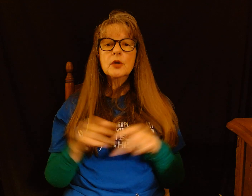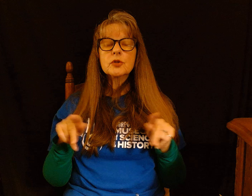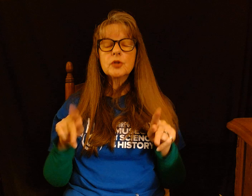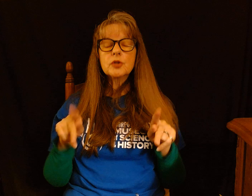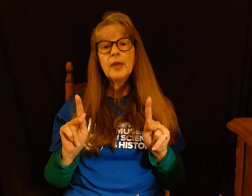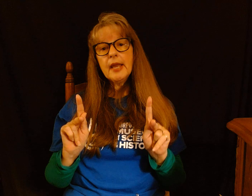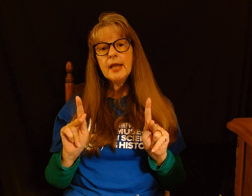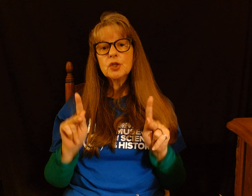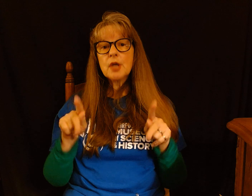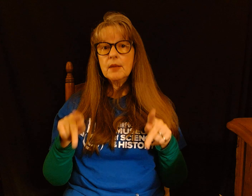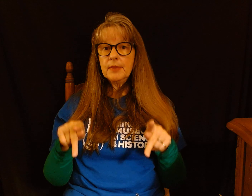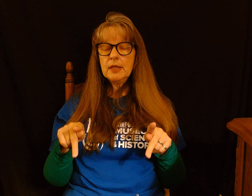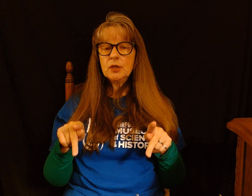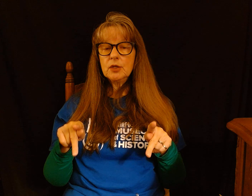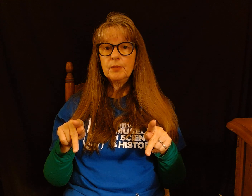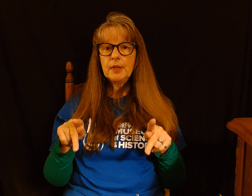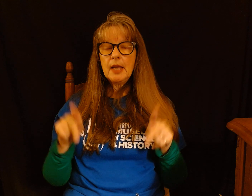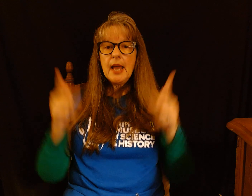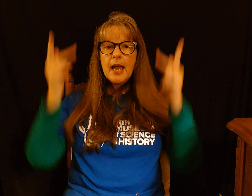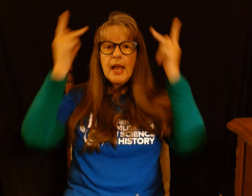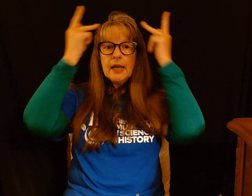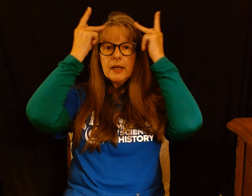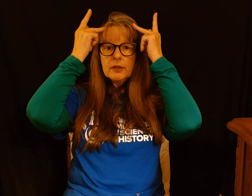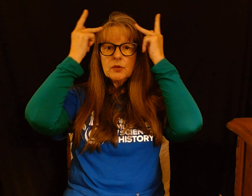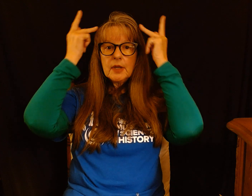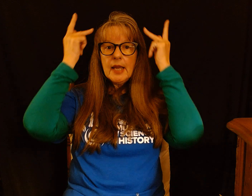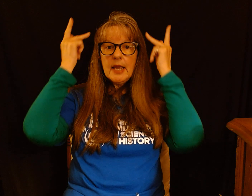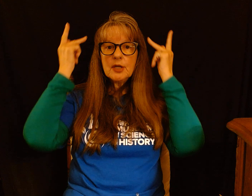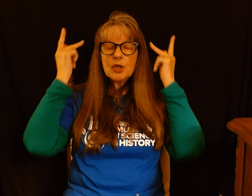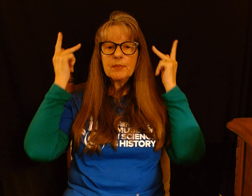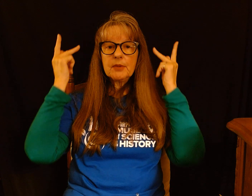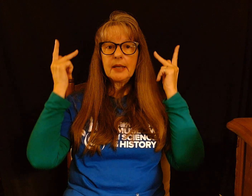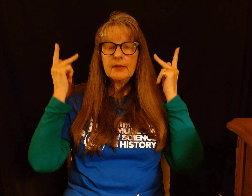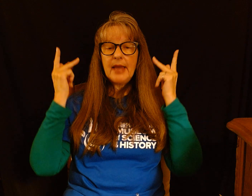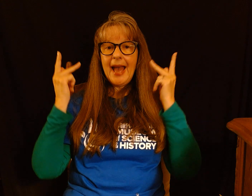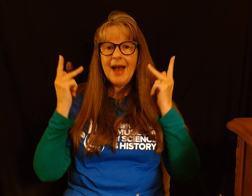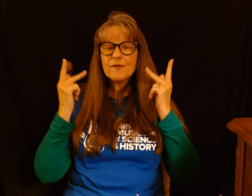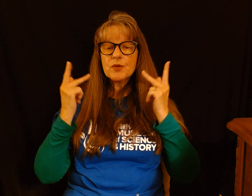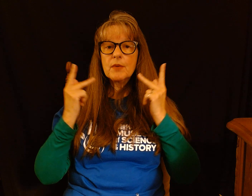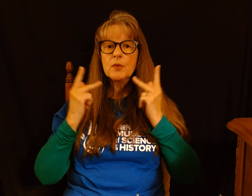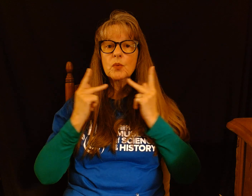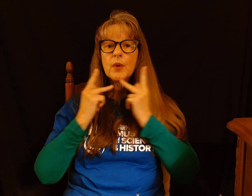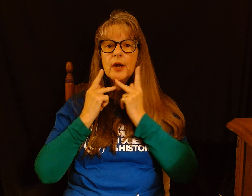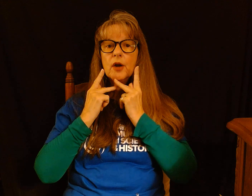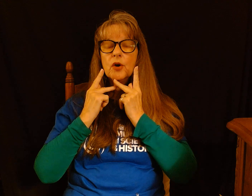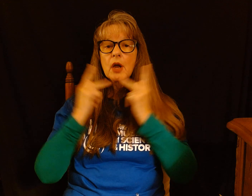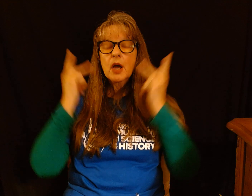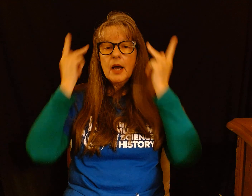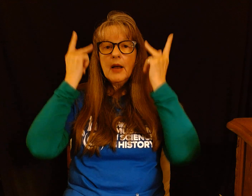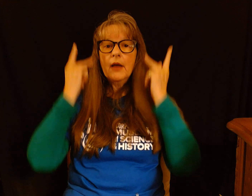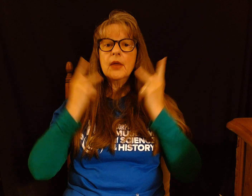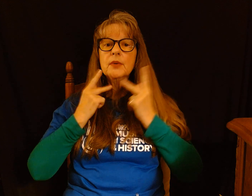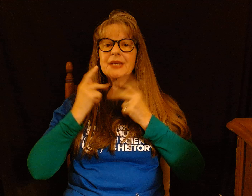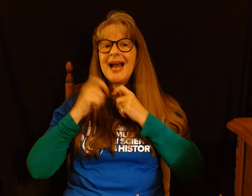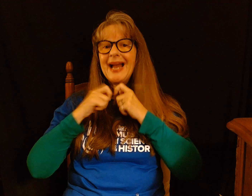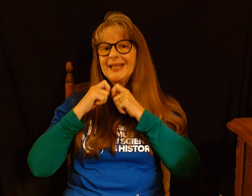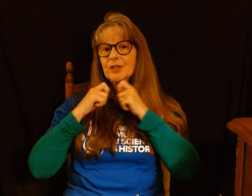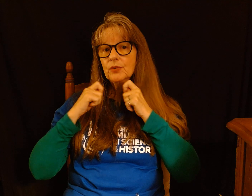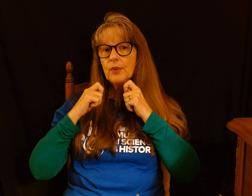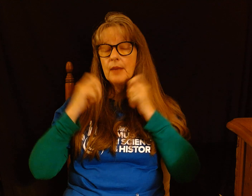So K hand shape into a P. And do the K hand shape in like the hat for the women would wear, and they would tie it, right? But I